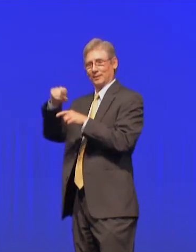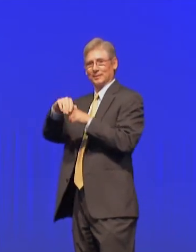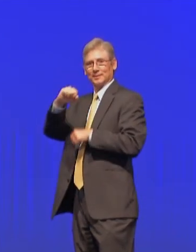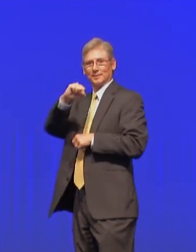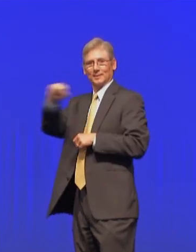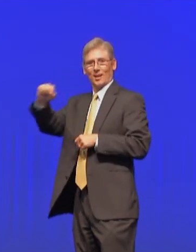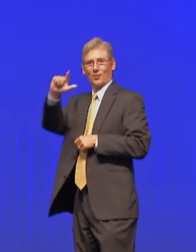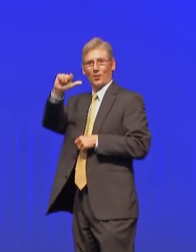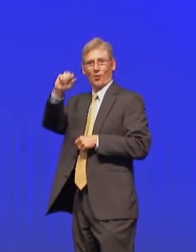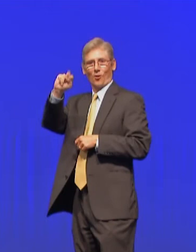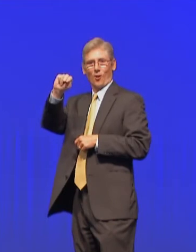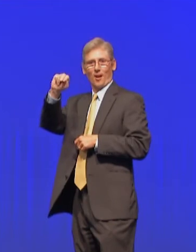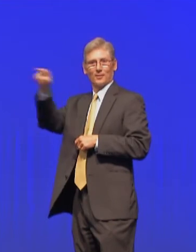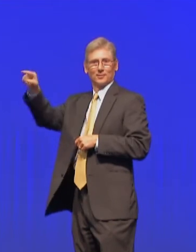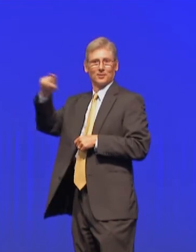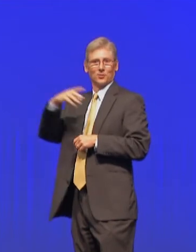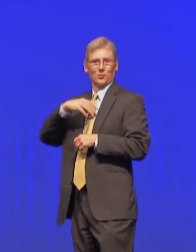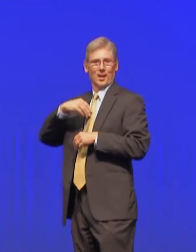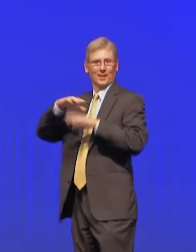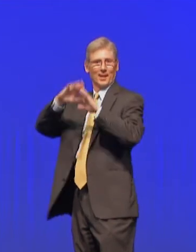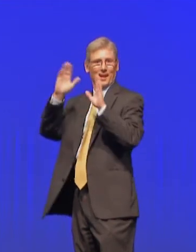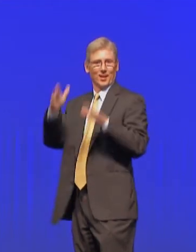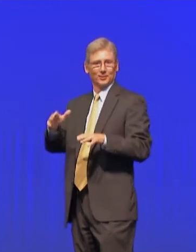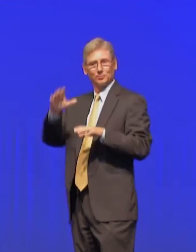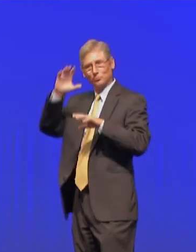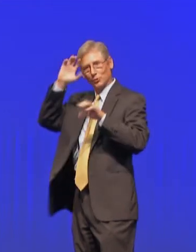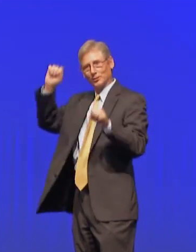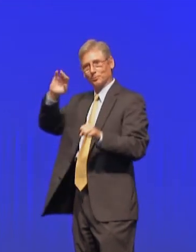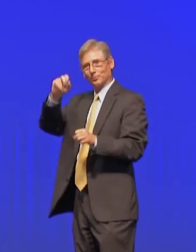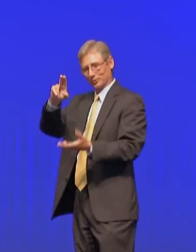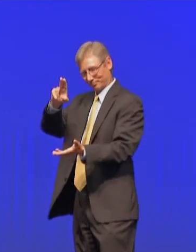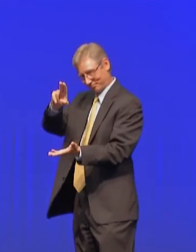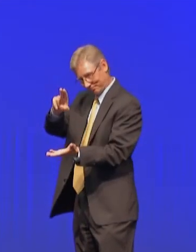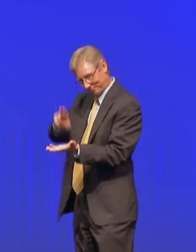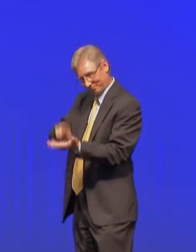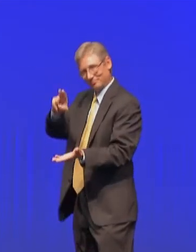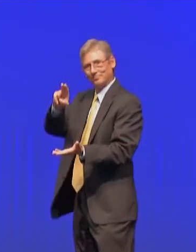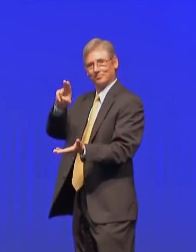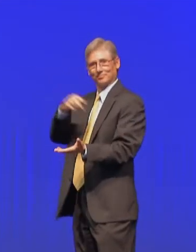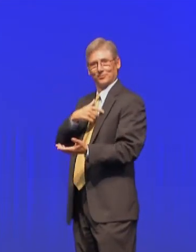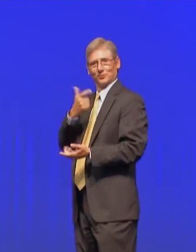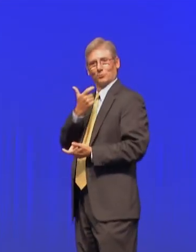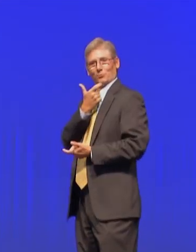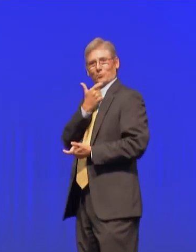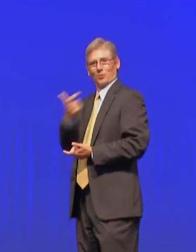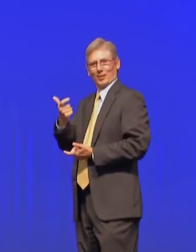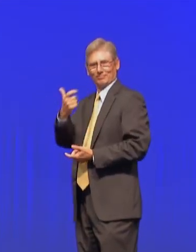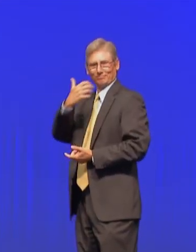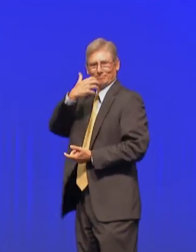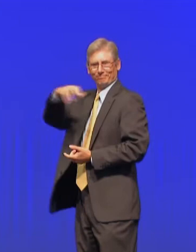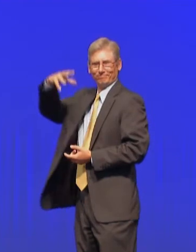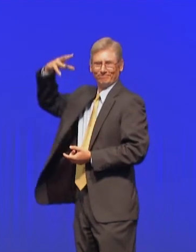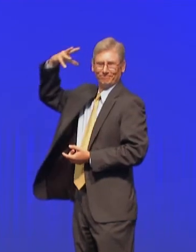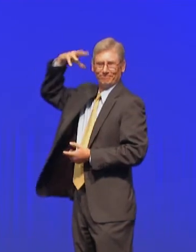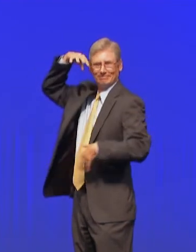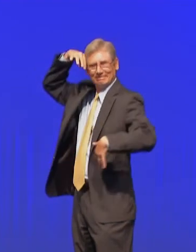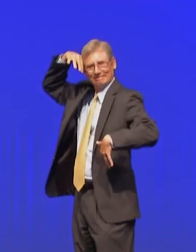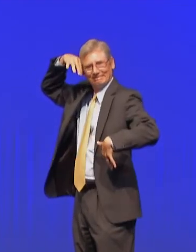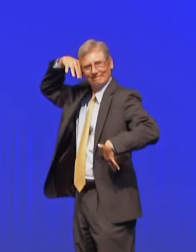of 1990, I was on the South Lawn of the White House watching President Bush sign the Americans with